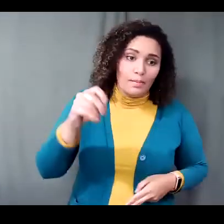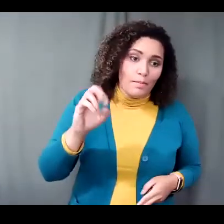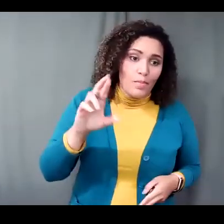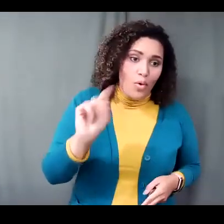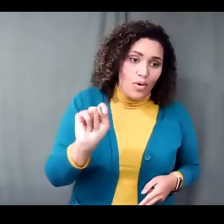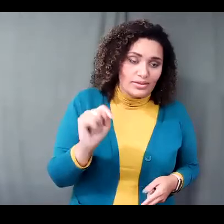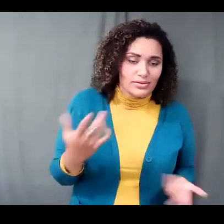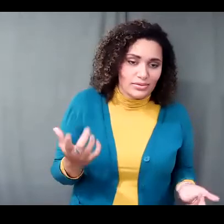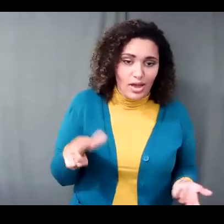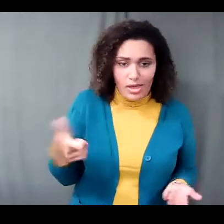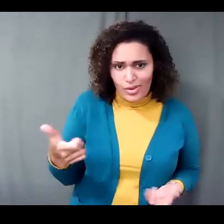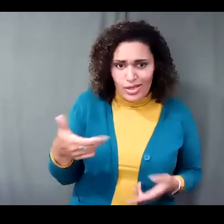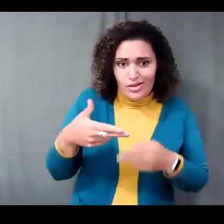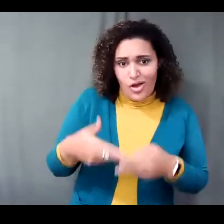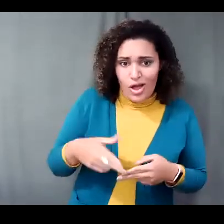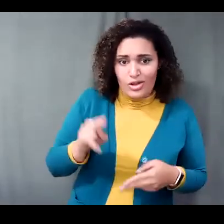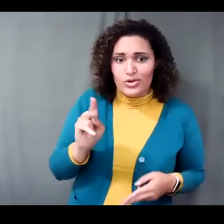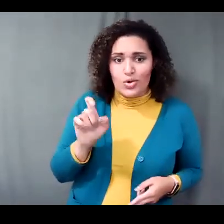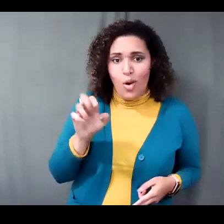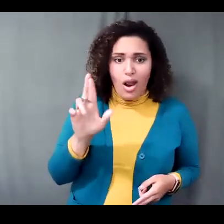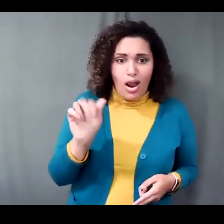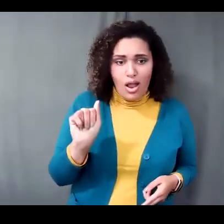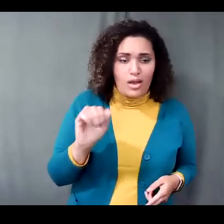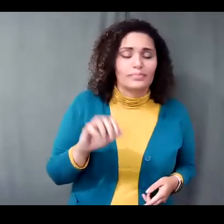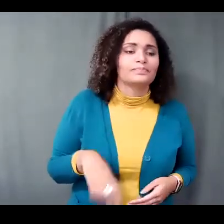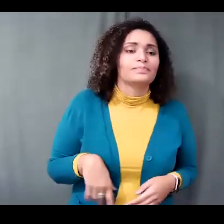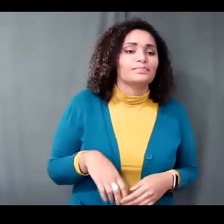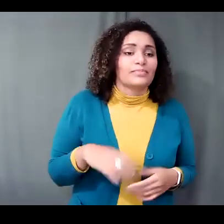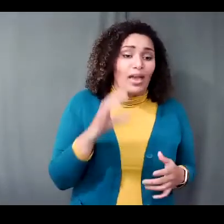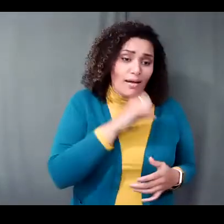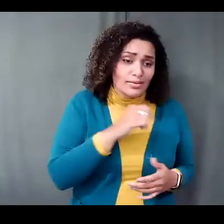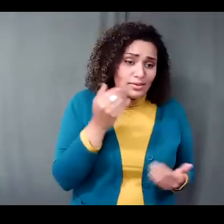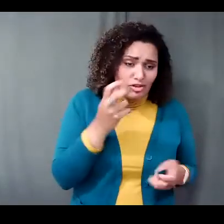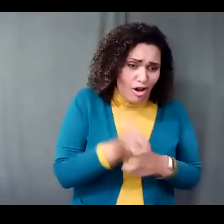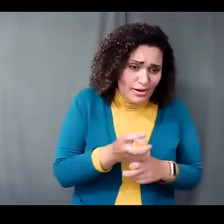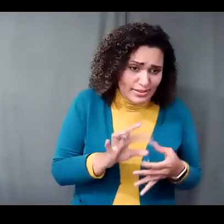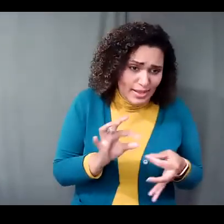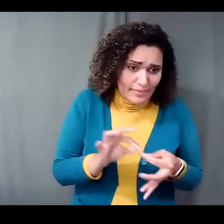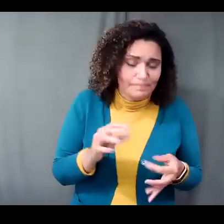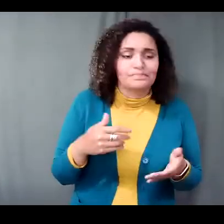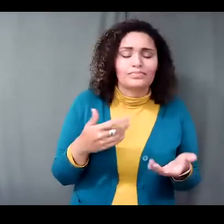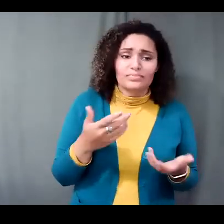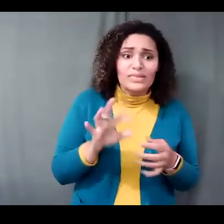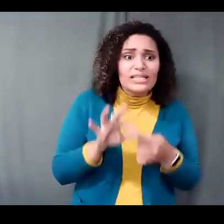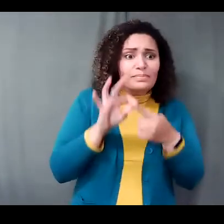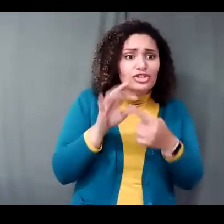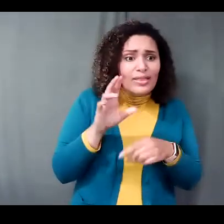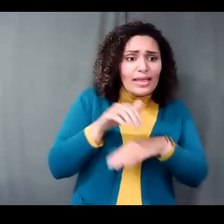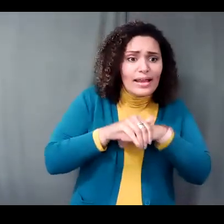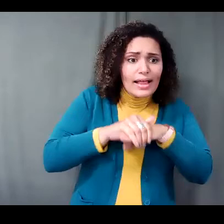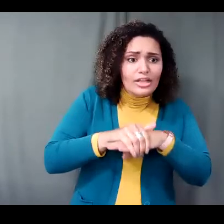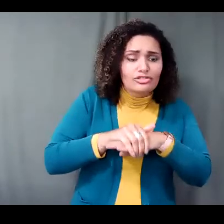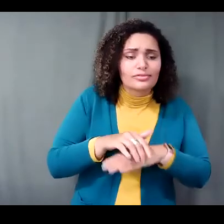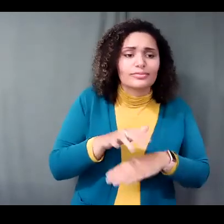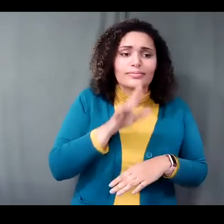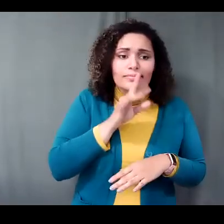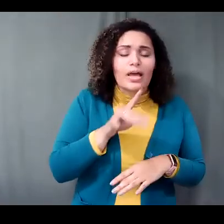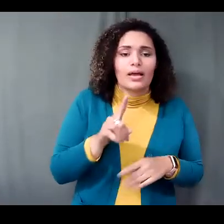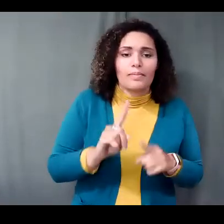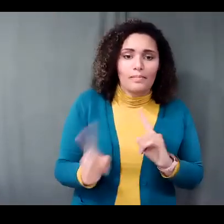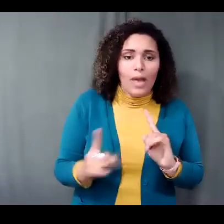otherwise it would be called Douro, I guess, which is harder to say. And especially in English. And there's a long history of port and England